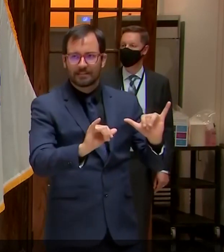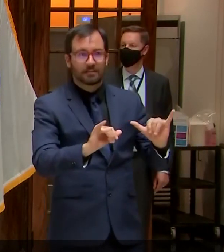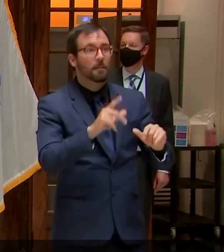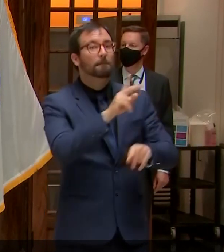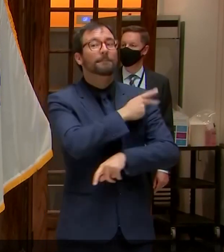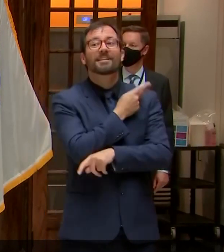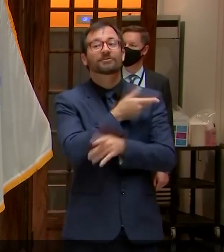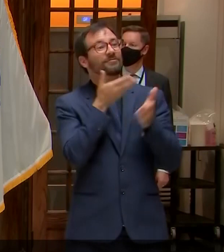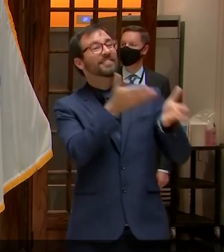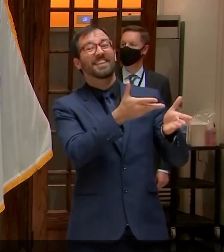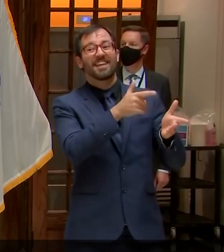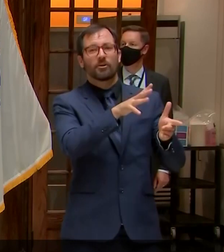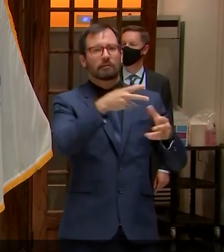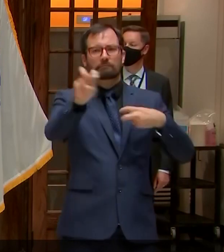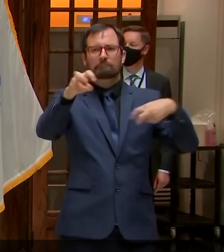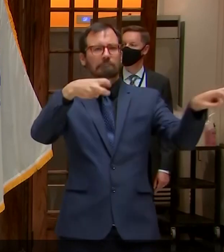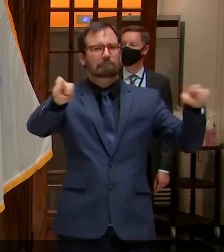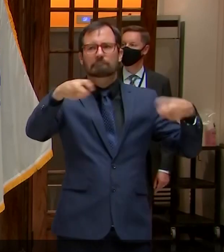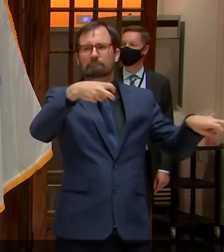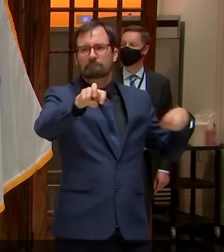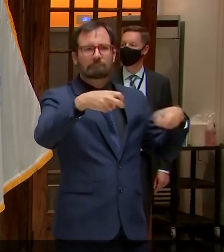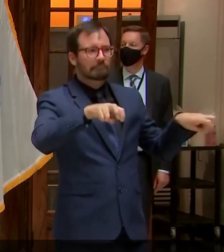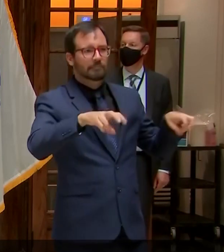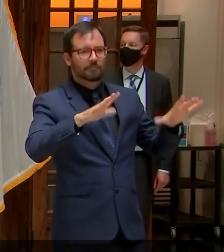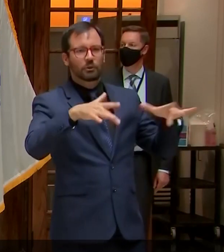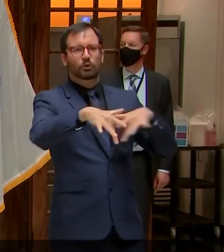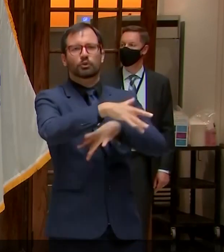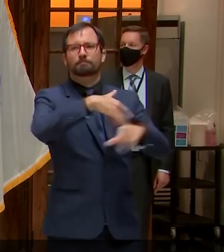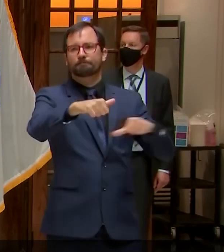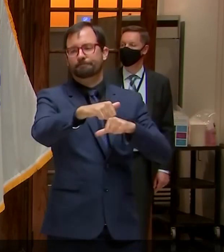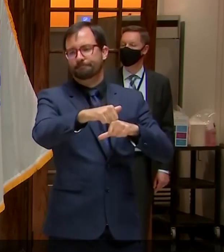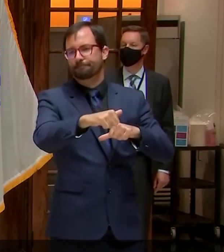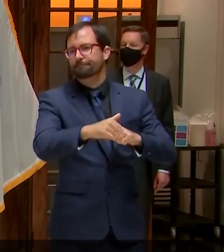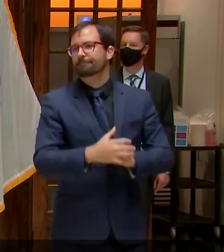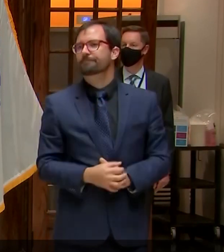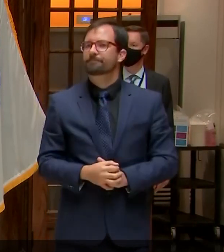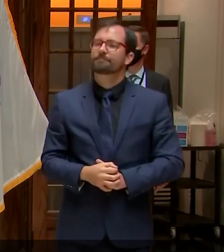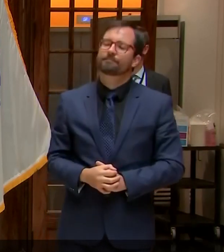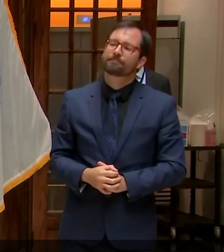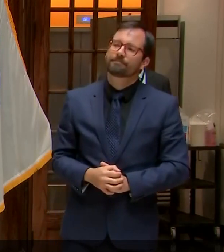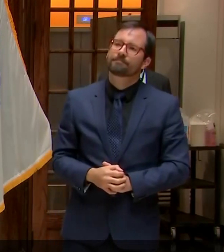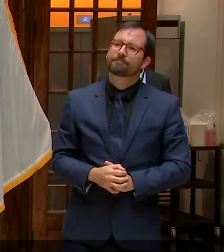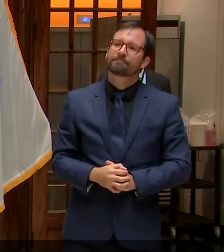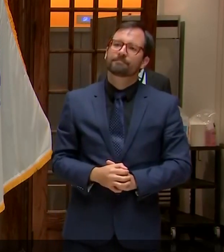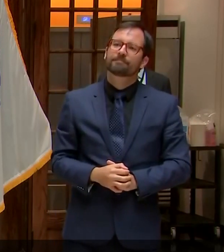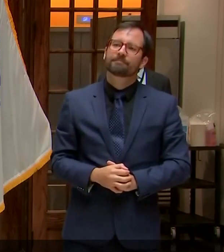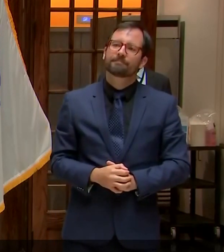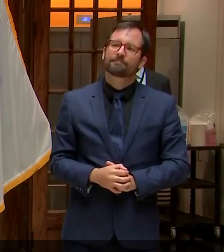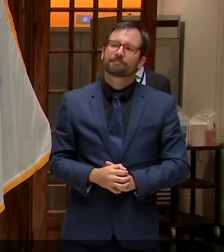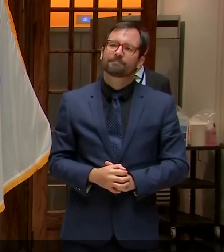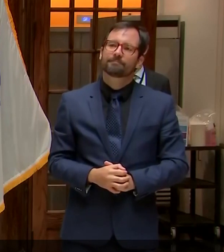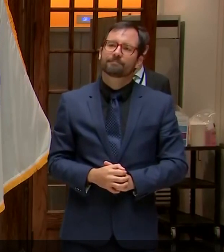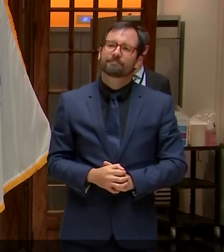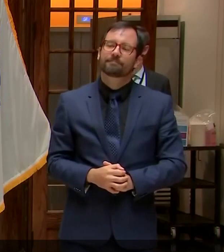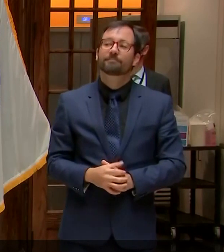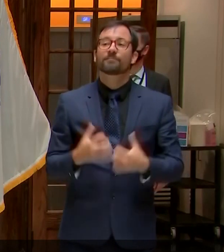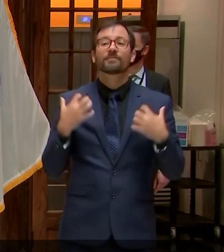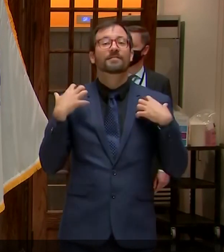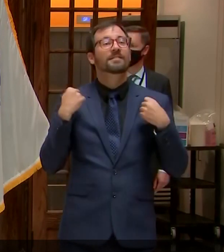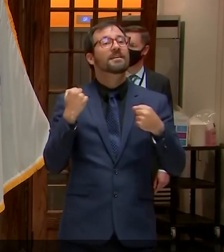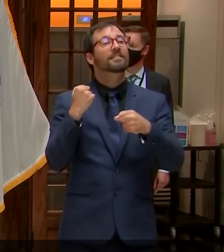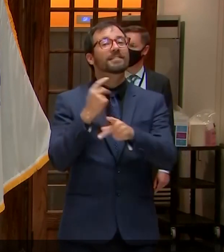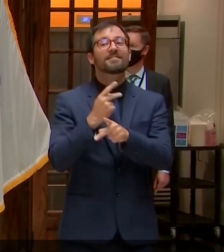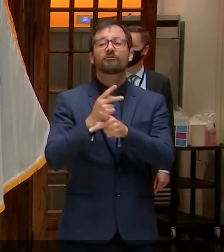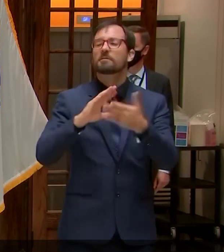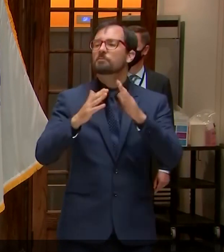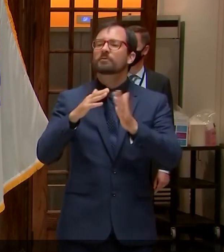which, and again, because of some of the work that's been done by the healthcare community generally during COVID, there are so